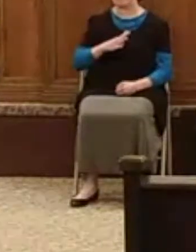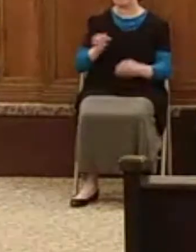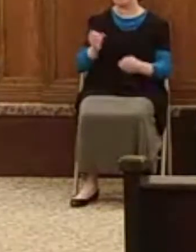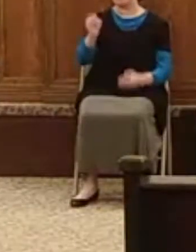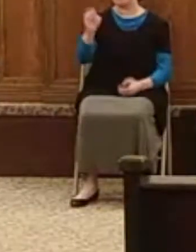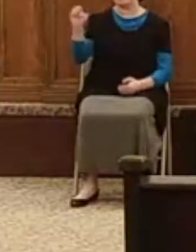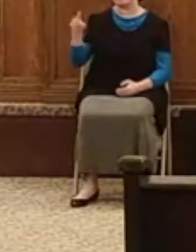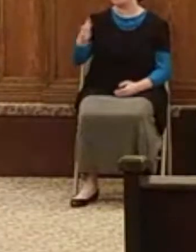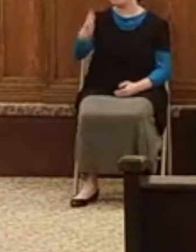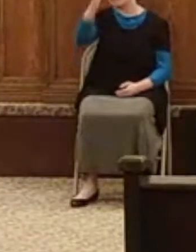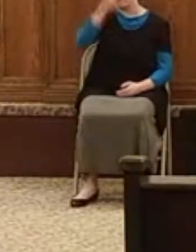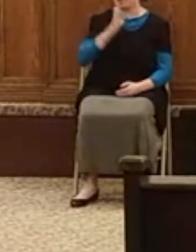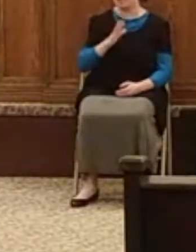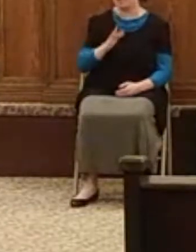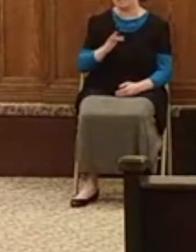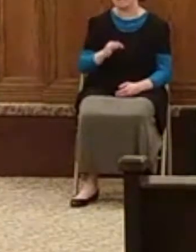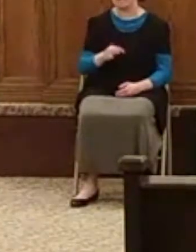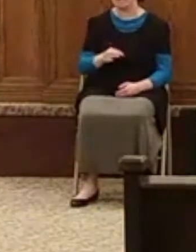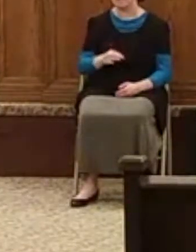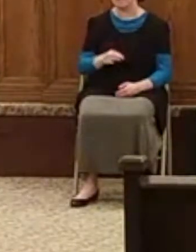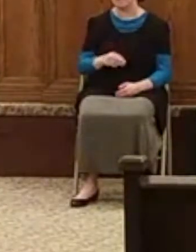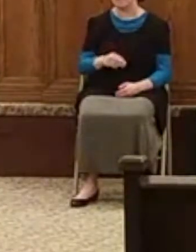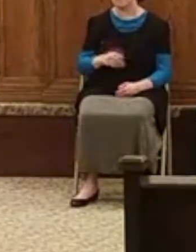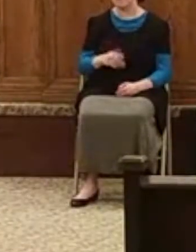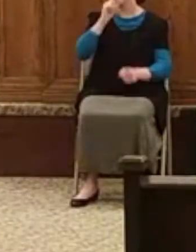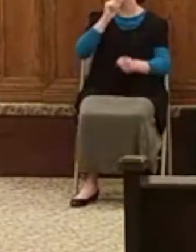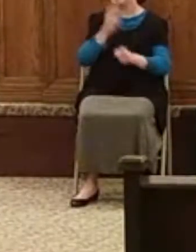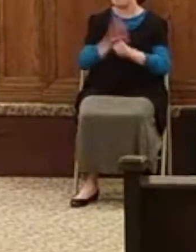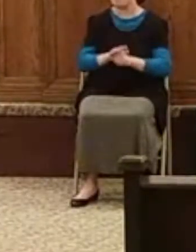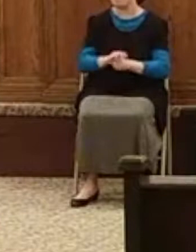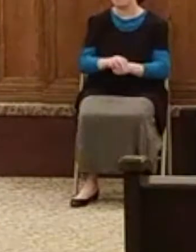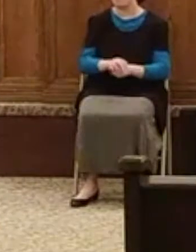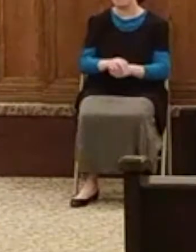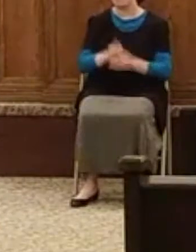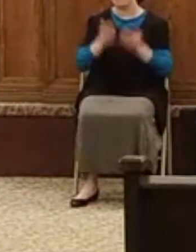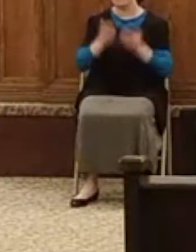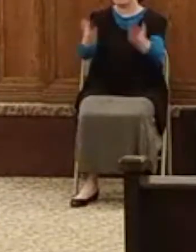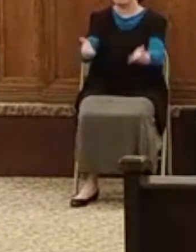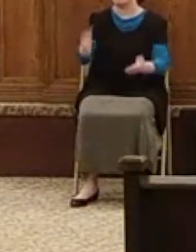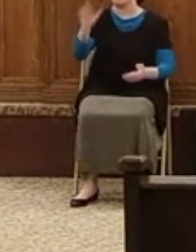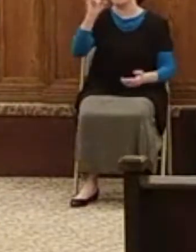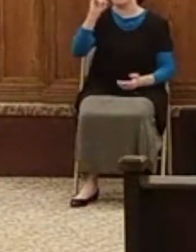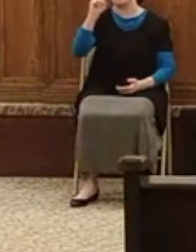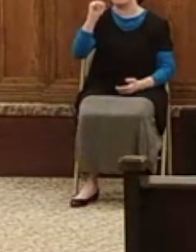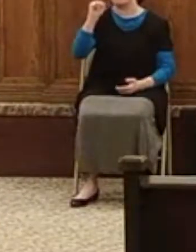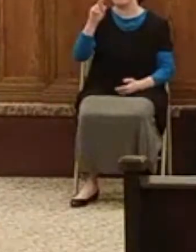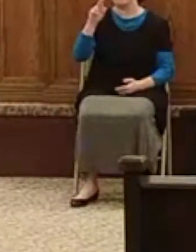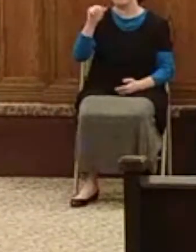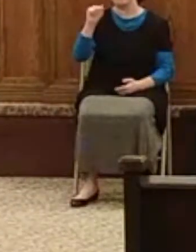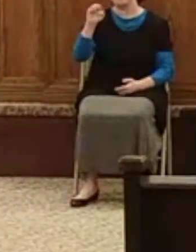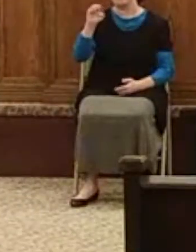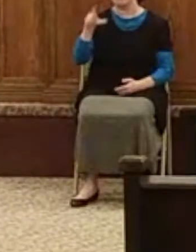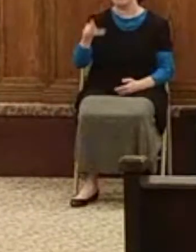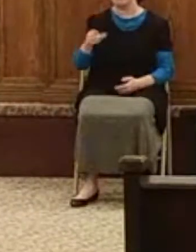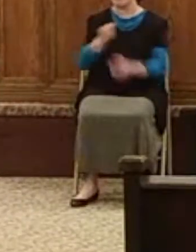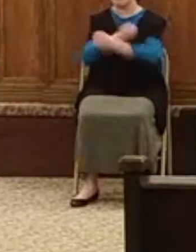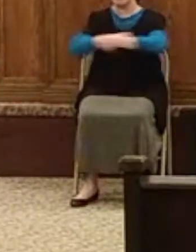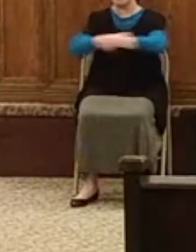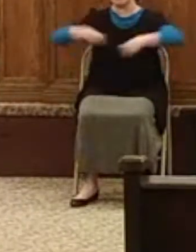seed hath God, according to his promise, raised unto Israel a